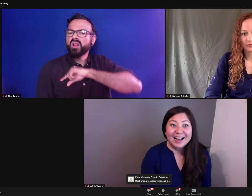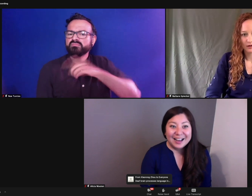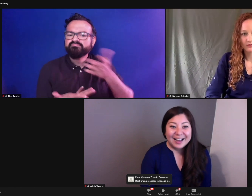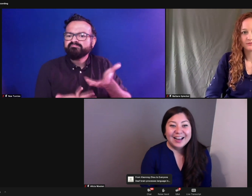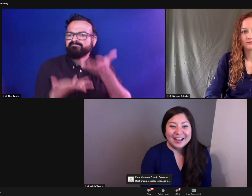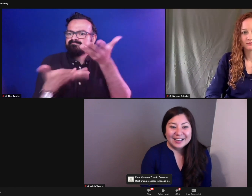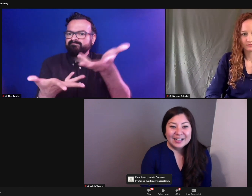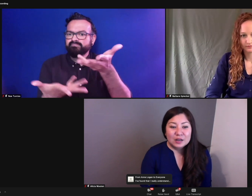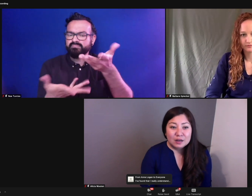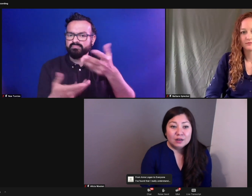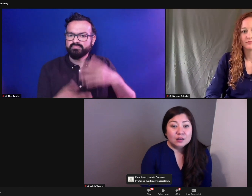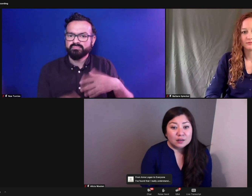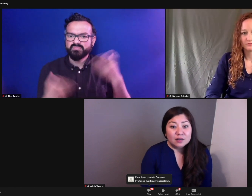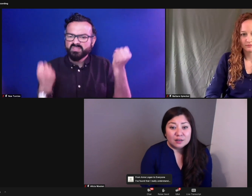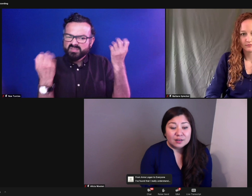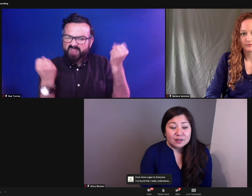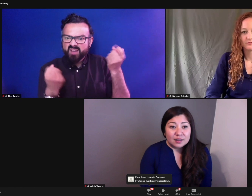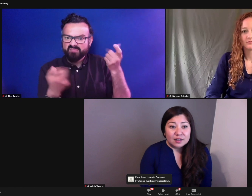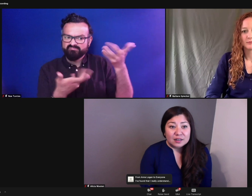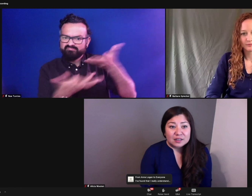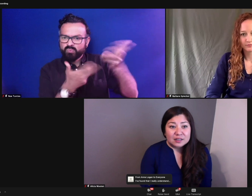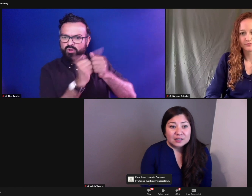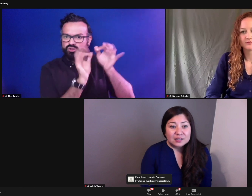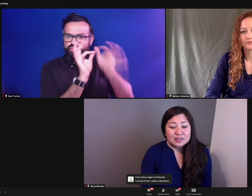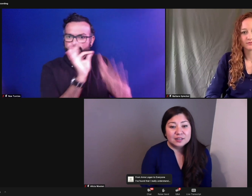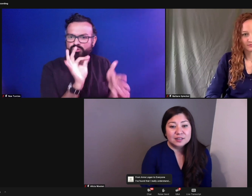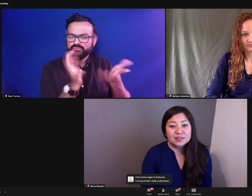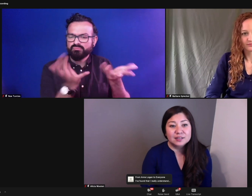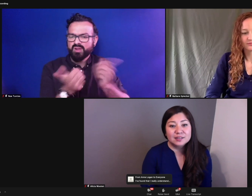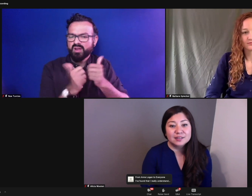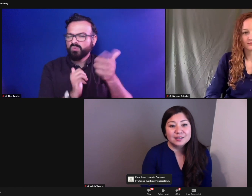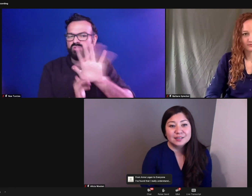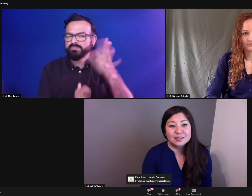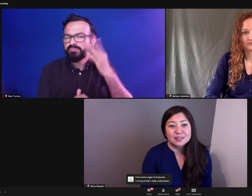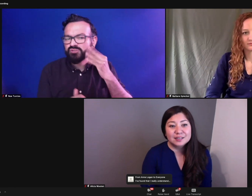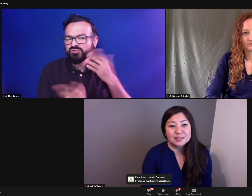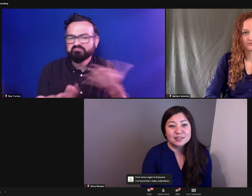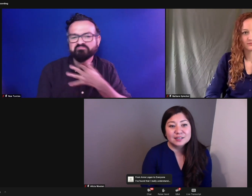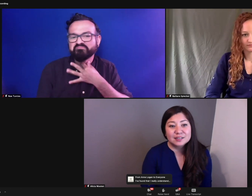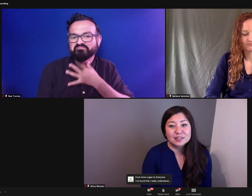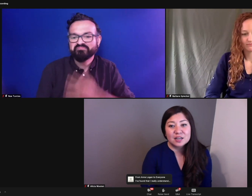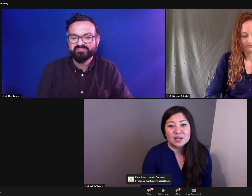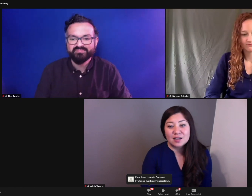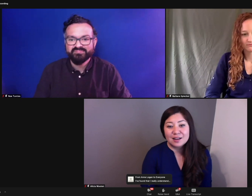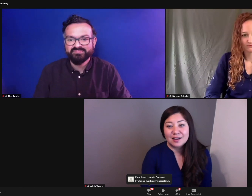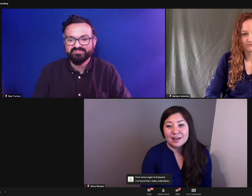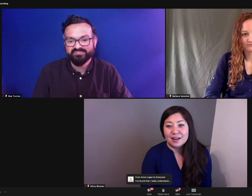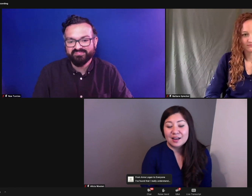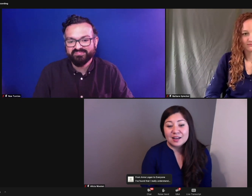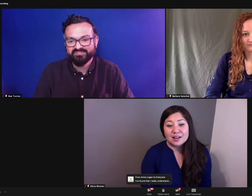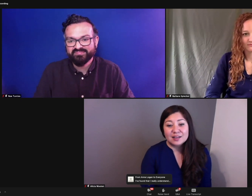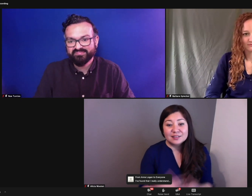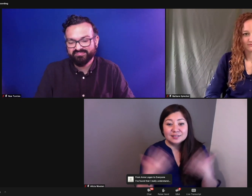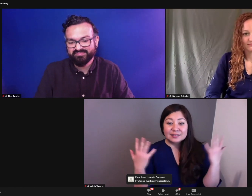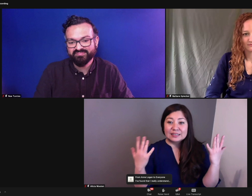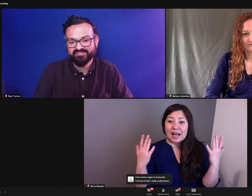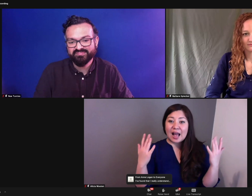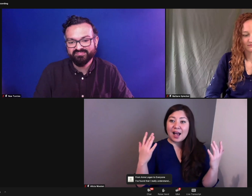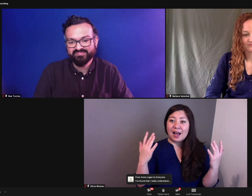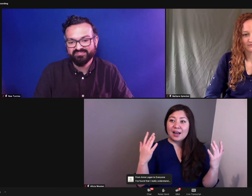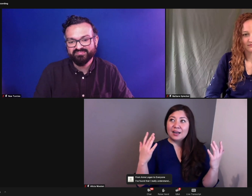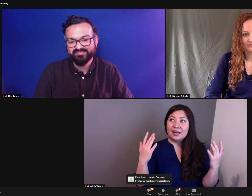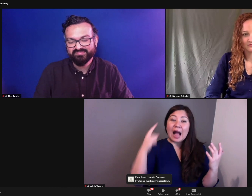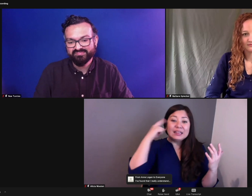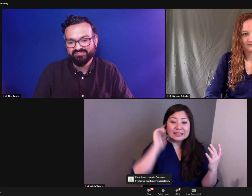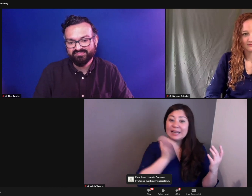Yes, I think the diversity is important. So we value different perspectives of deaf, hard of hearing, people with